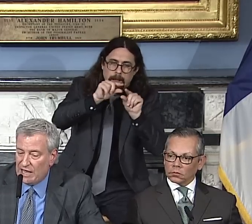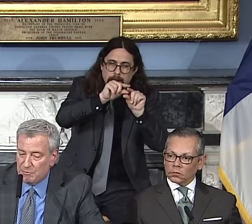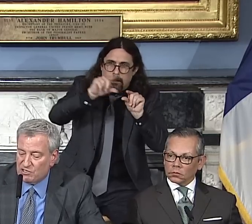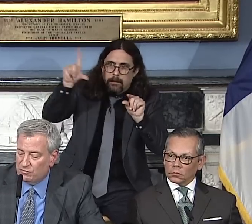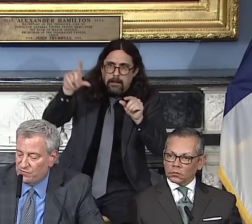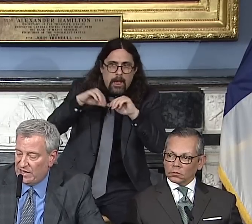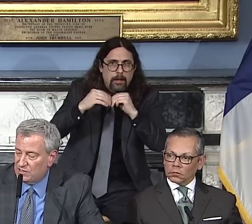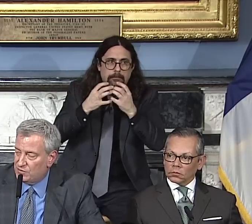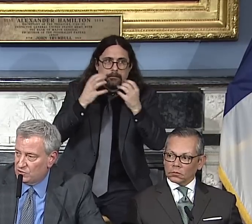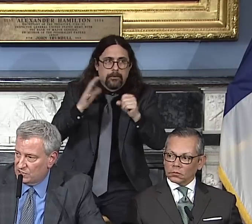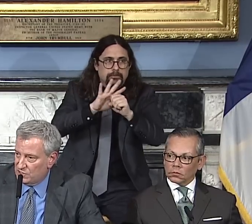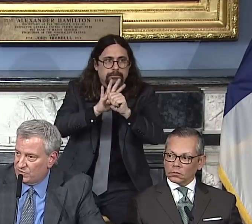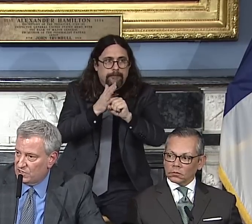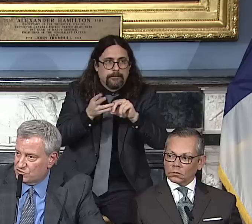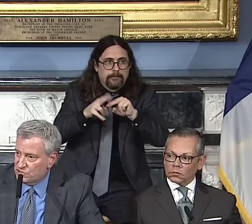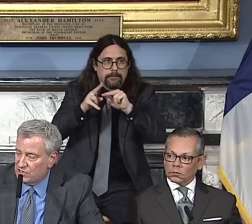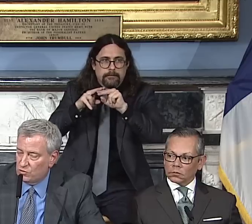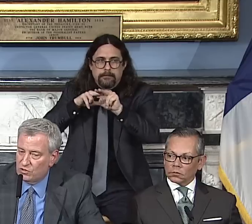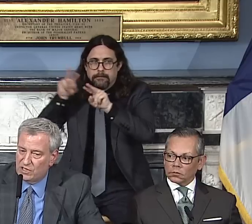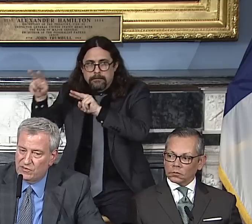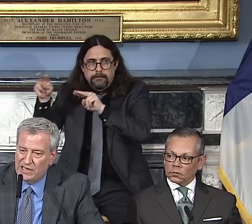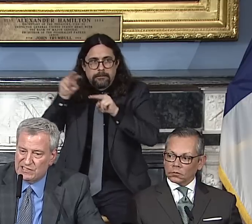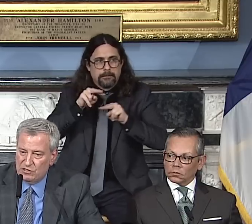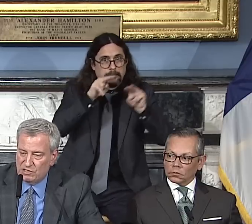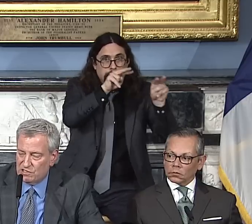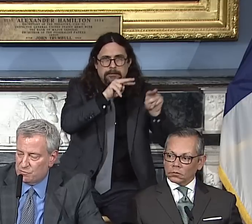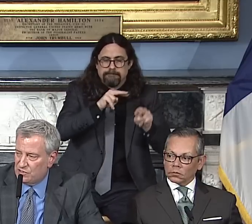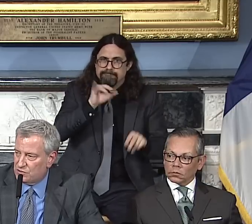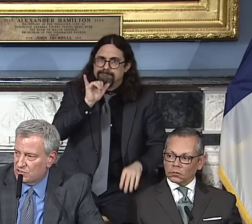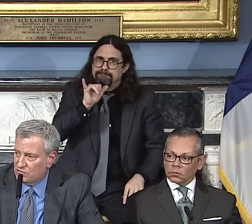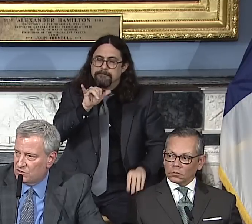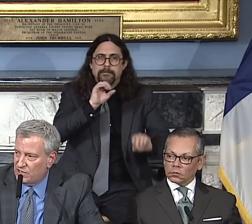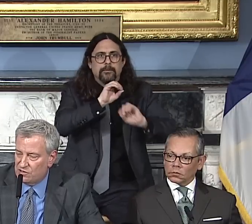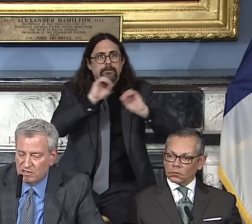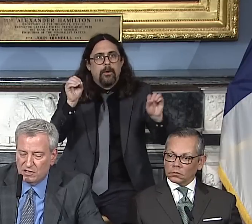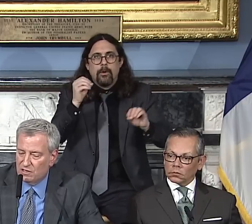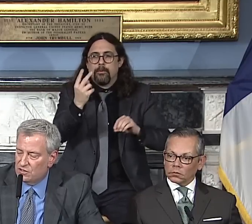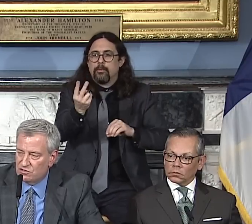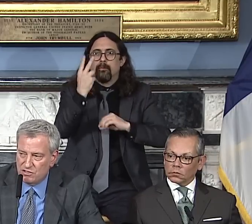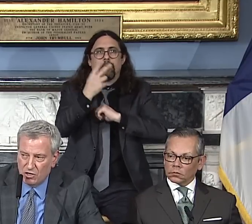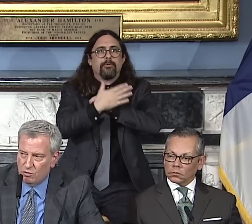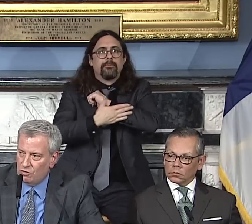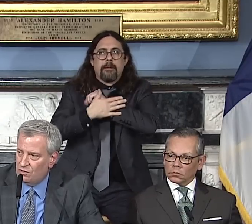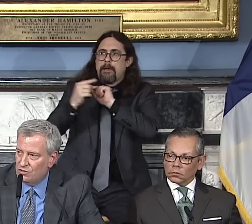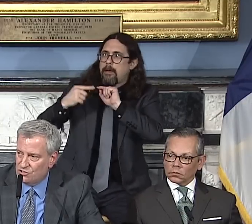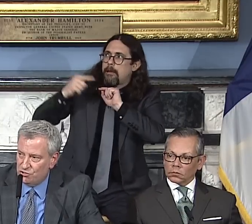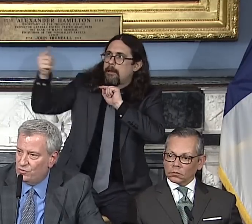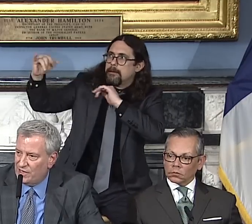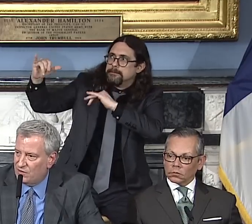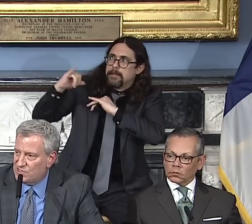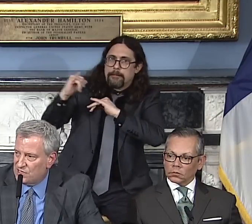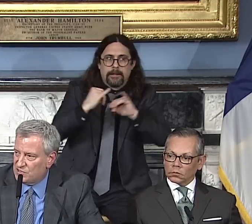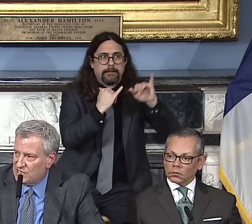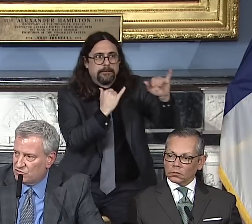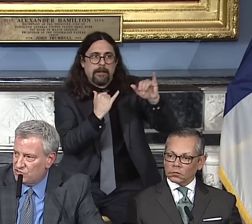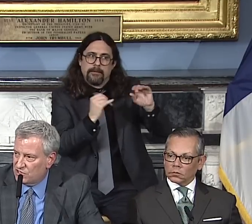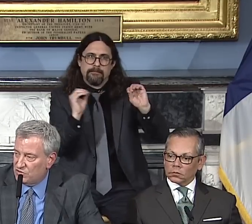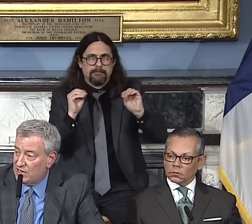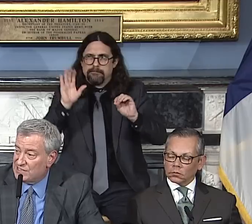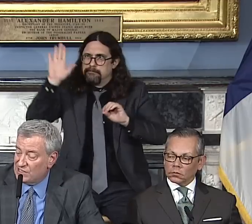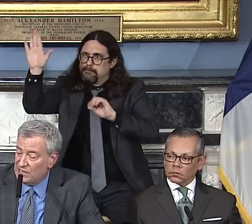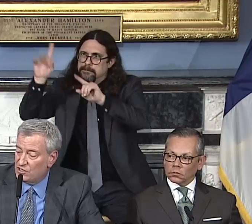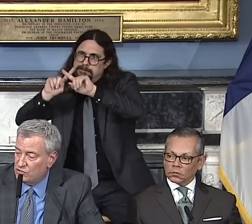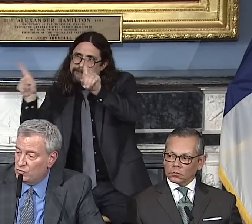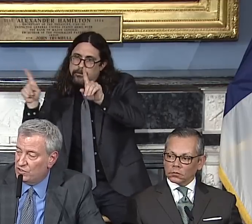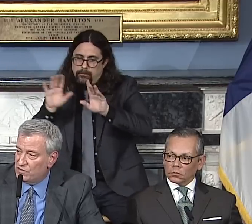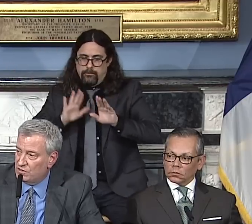It's an absolute fact. If you look at the different countries around the world that have had a serious experience with coronavirus, there's no 2 that have the same exact trajectory. It